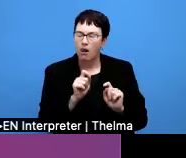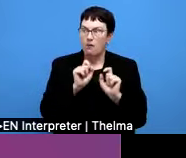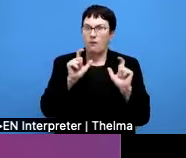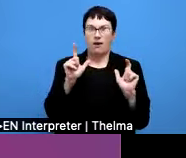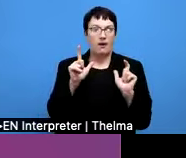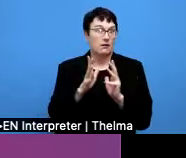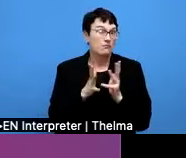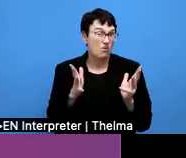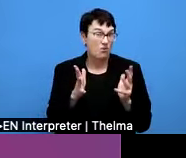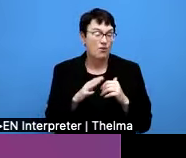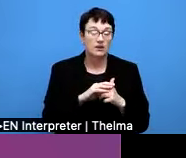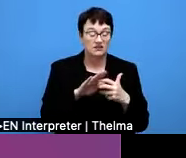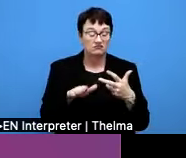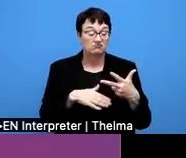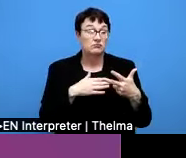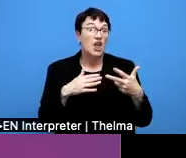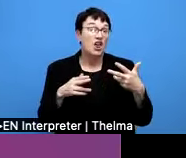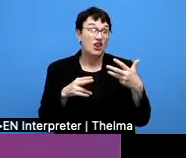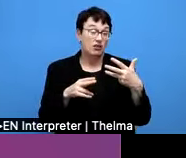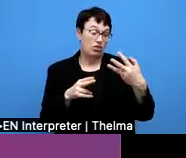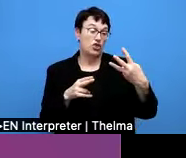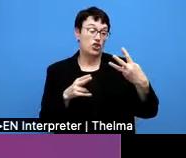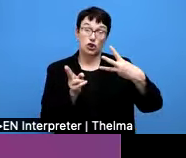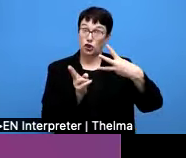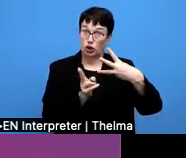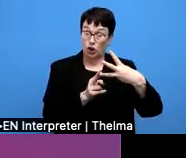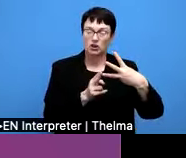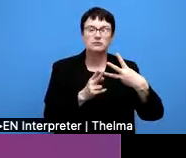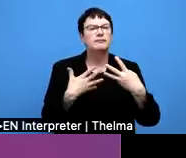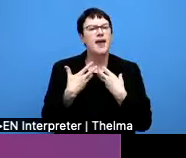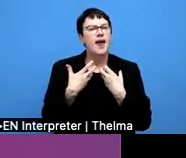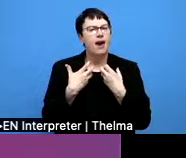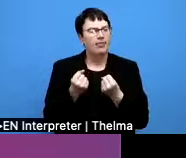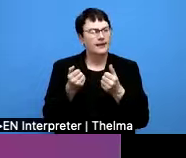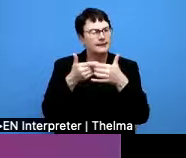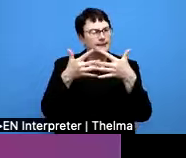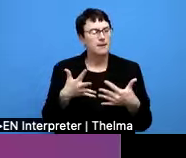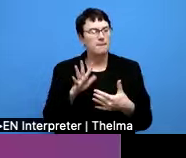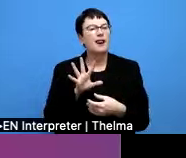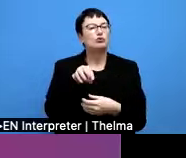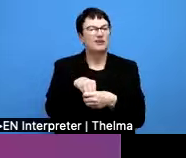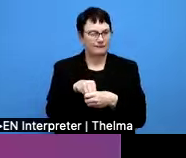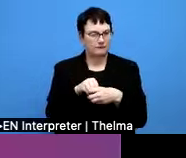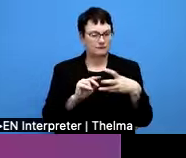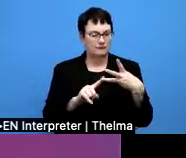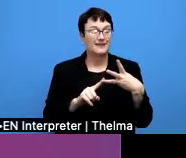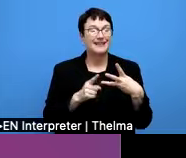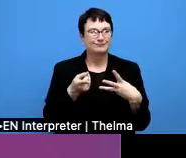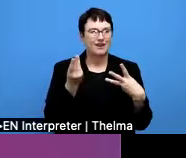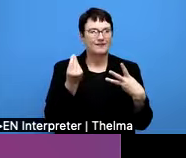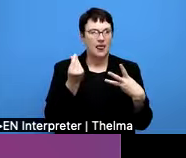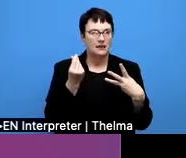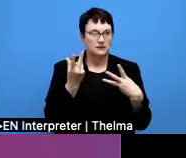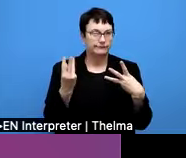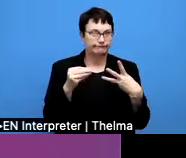to do to create inclusive health systems. And this is where health financing really comes in. We won't have inclusive health